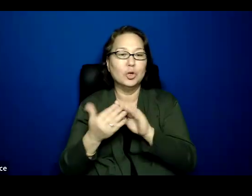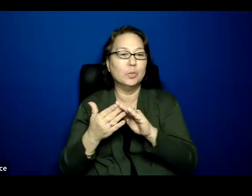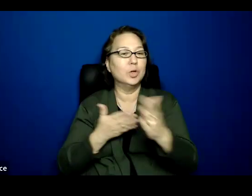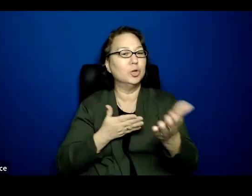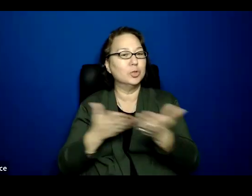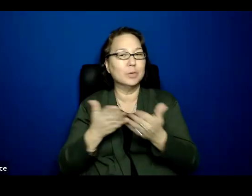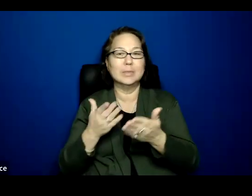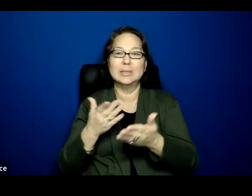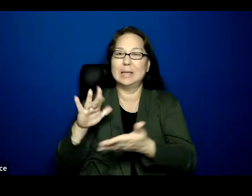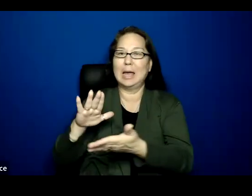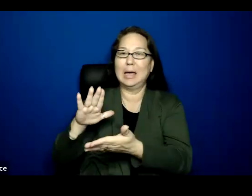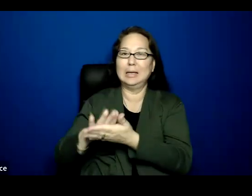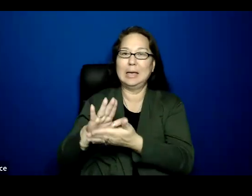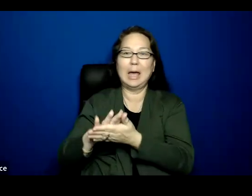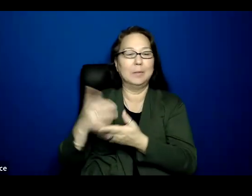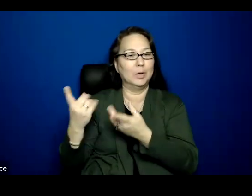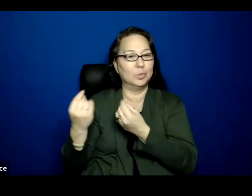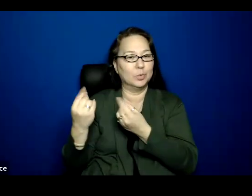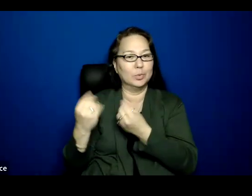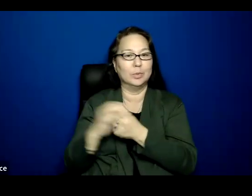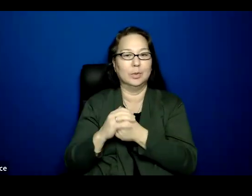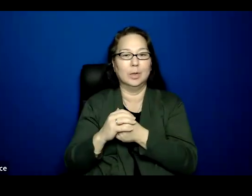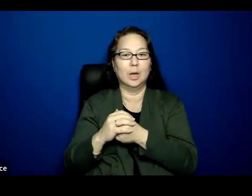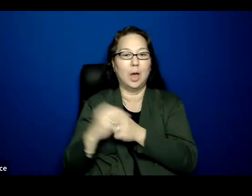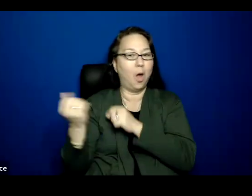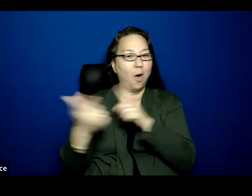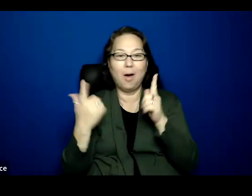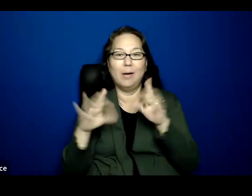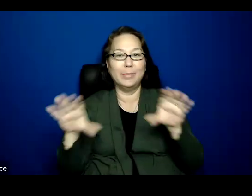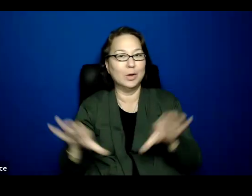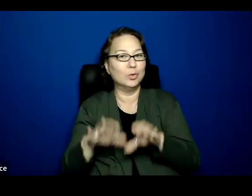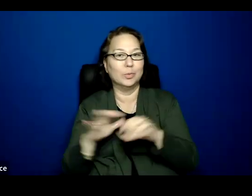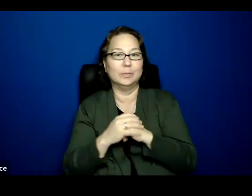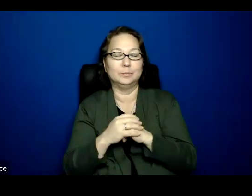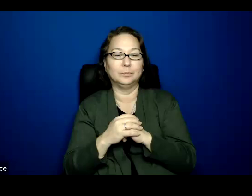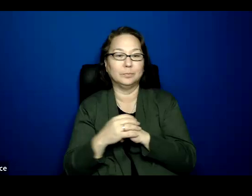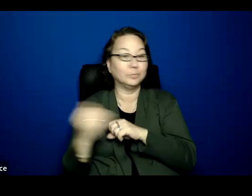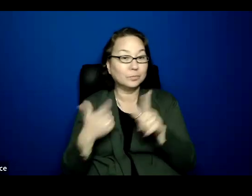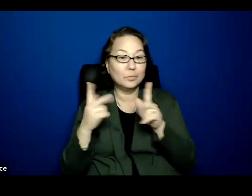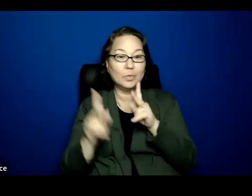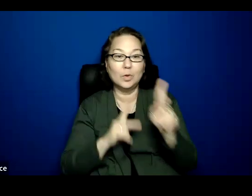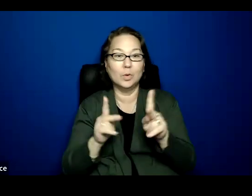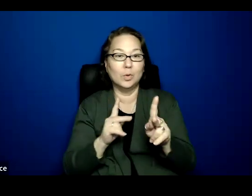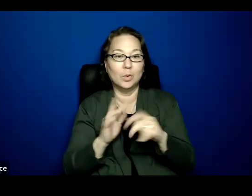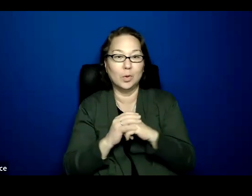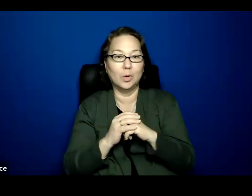do, and the teachers, the peers, the secretaries, everybody, even the people who